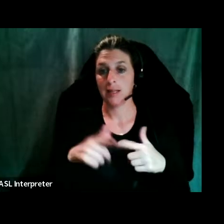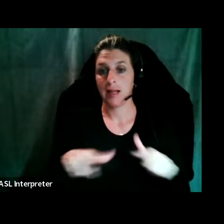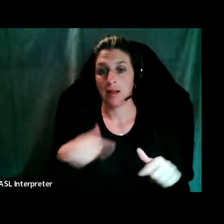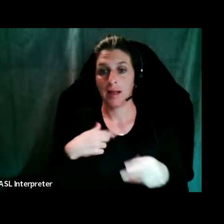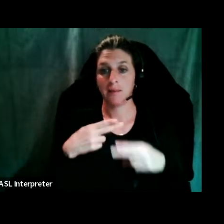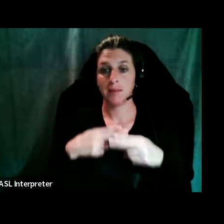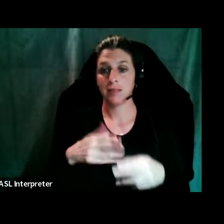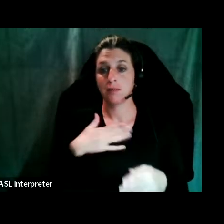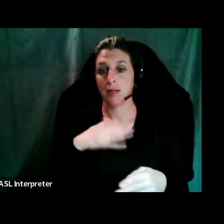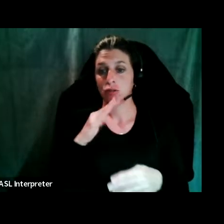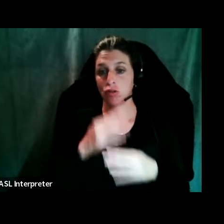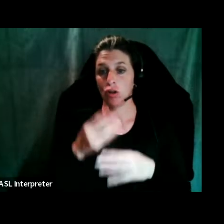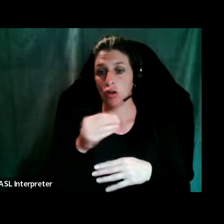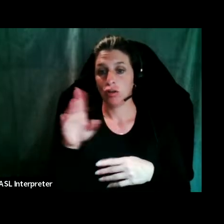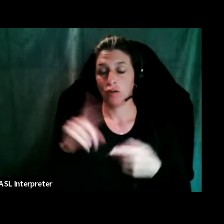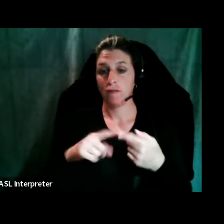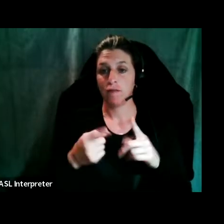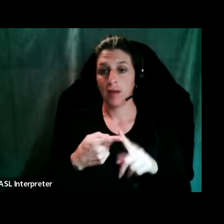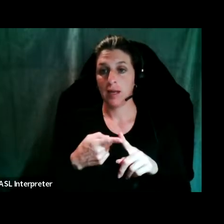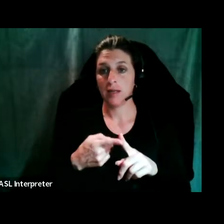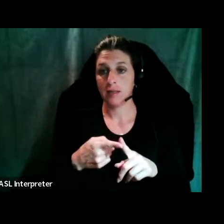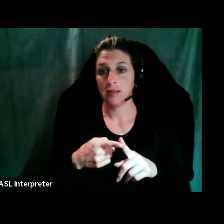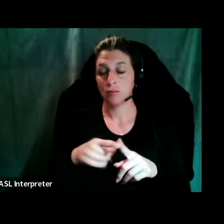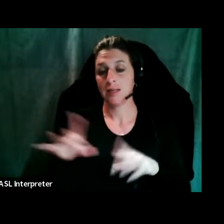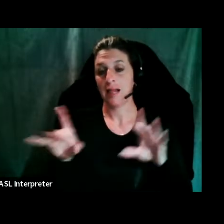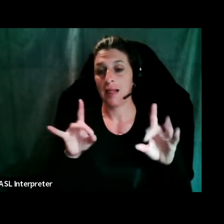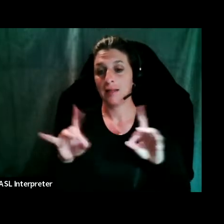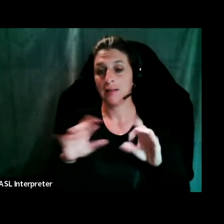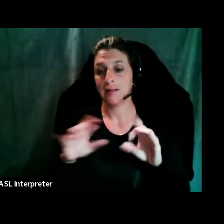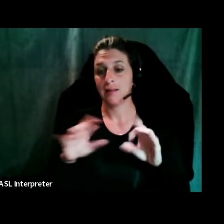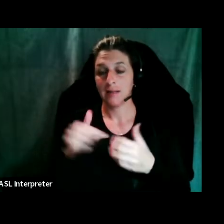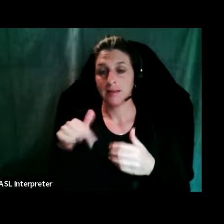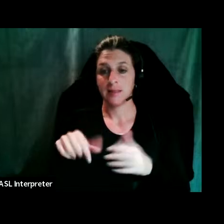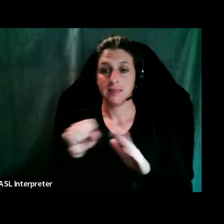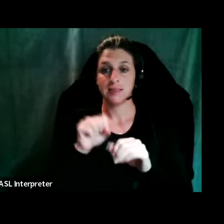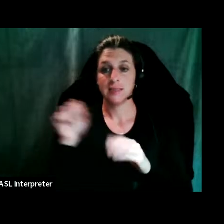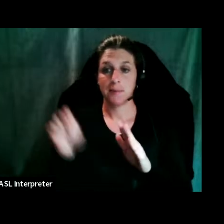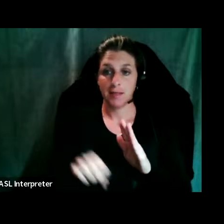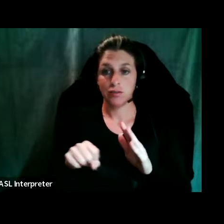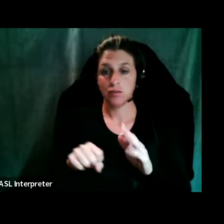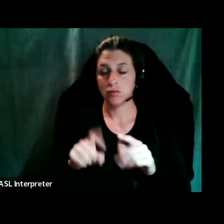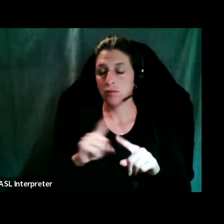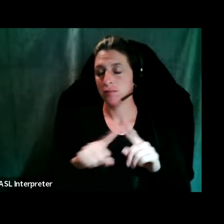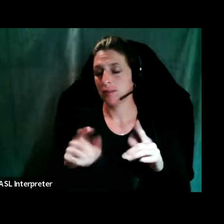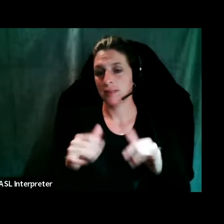daughter and her friend, they were in it was an elective class this semester, but still,